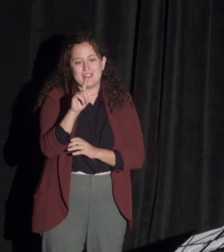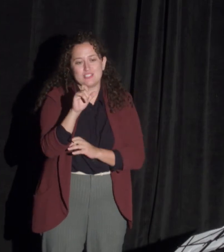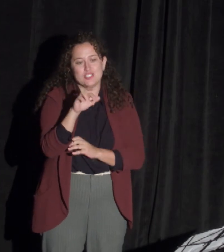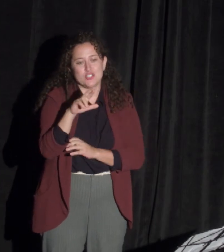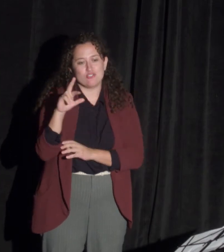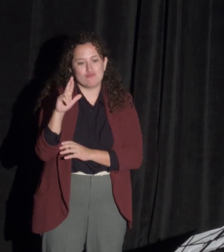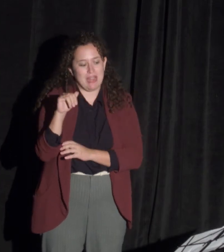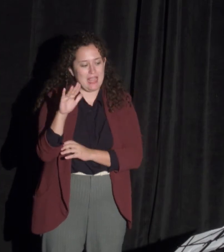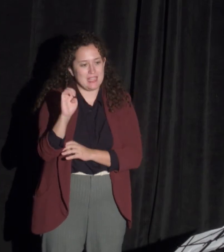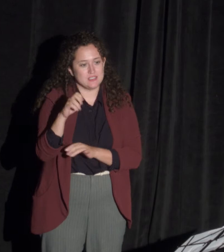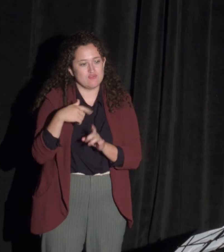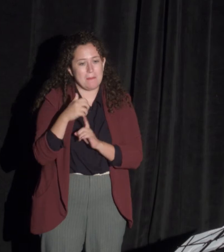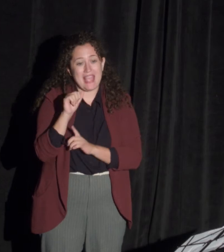Tchaikovsky, Tor.com,